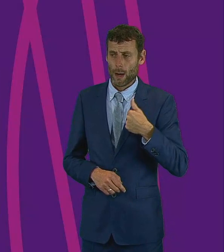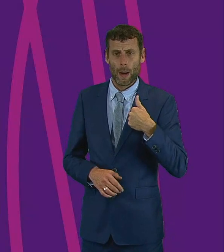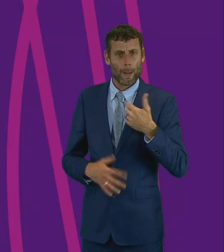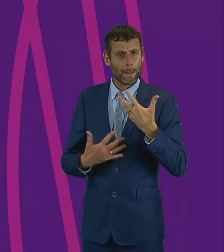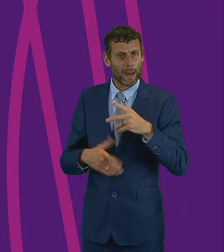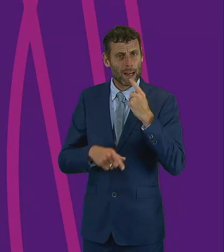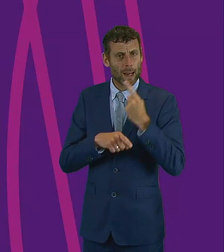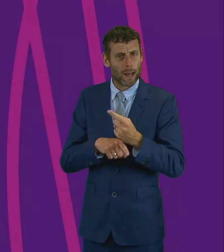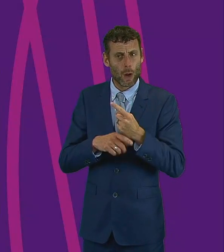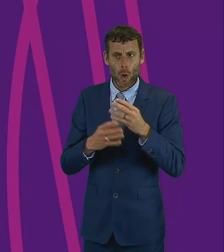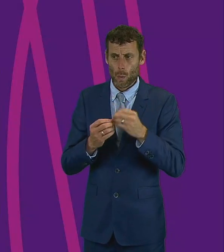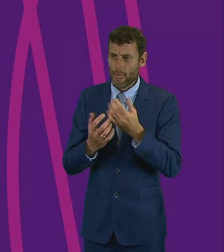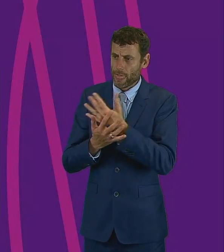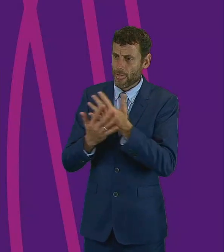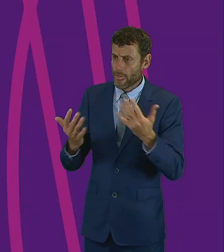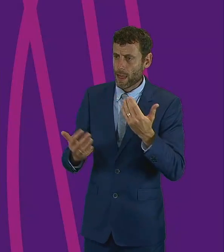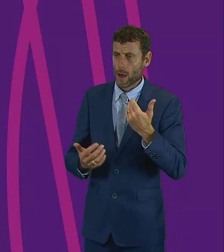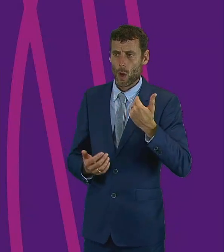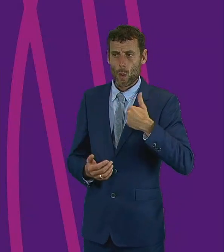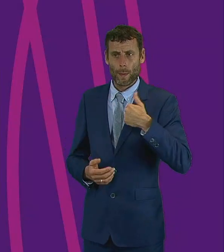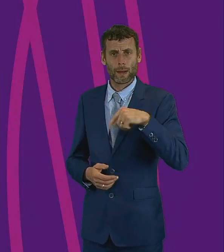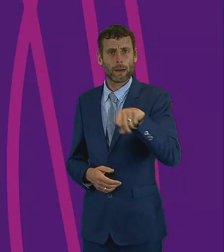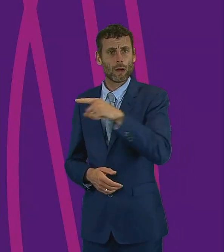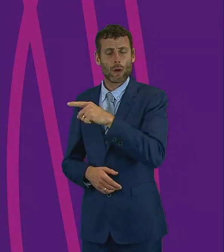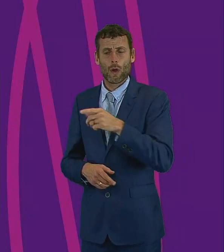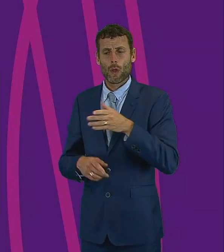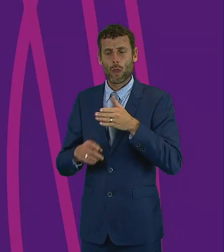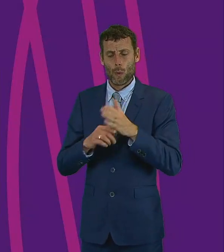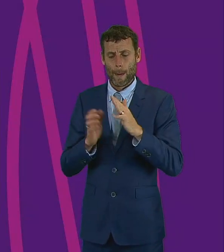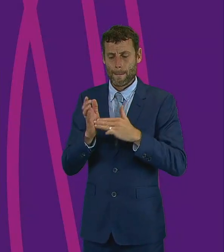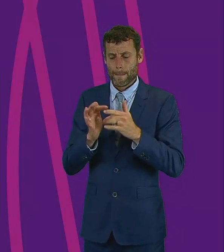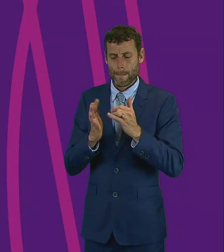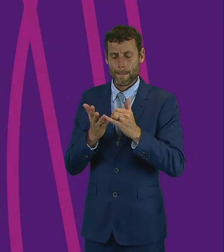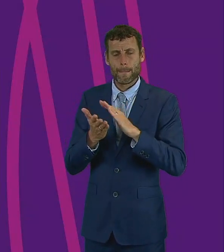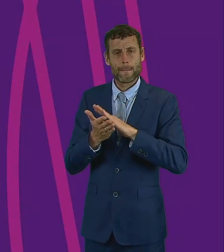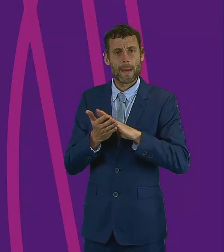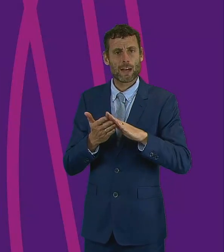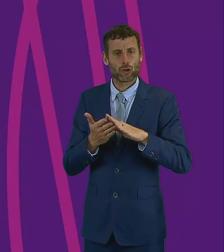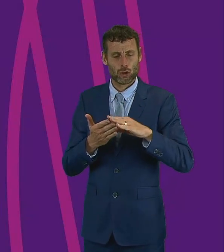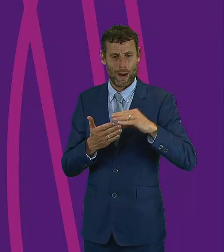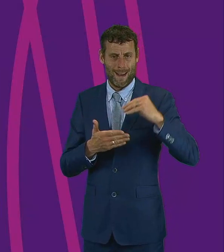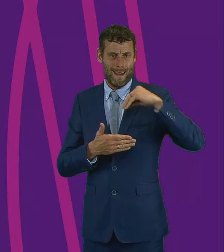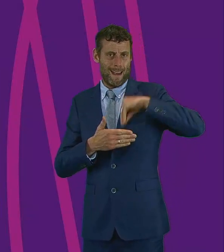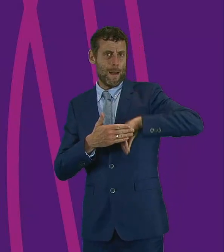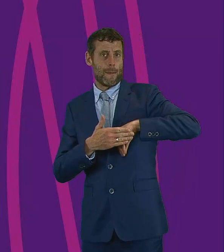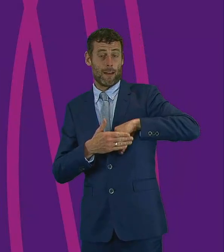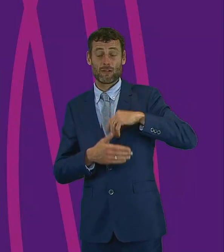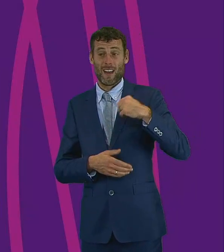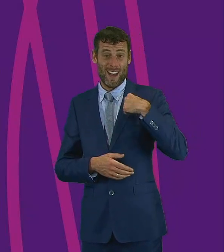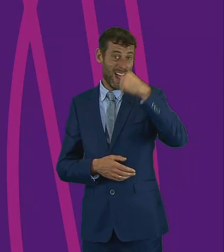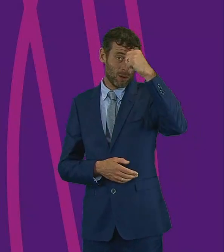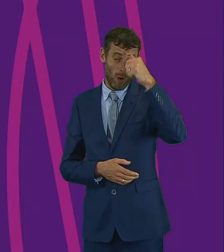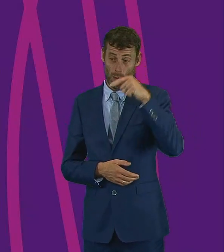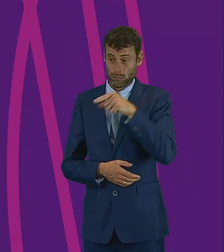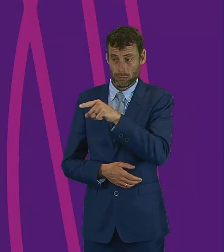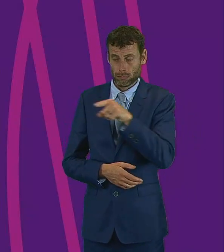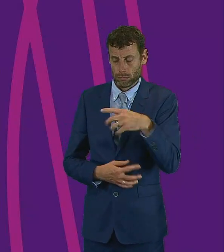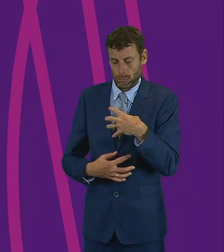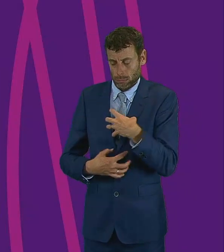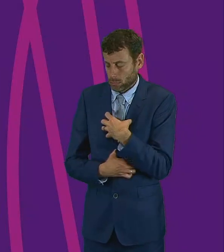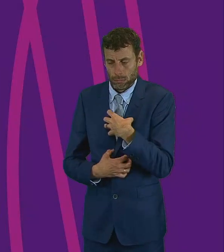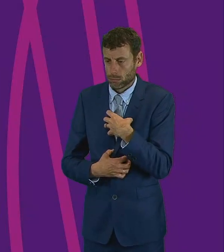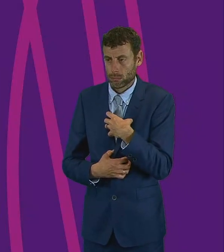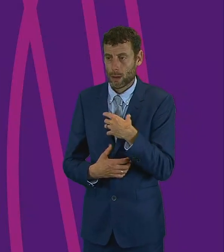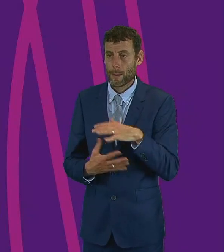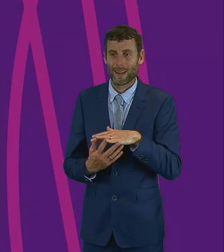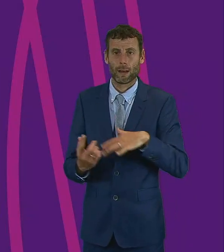of the women affected by mesh implants. So I absolutely understand the trust breakdown issue. What I would say, and I don't